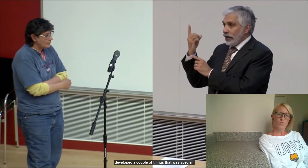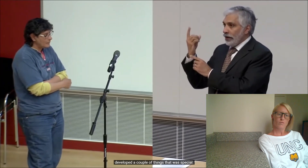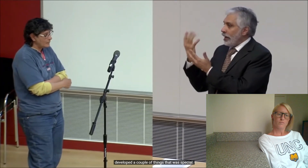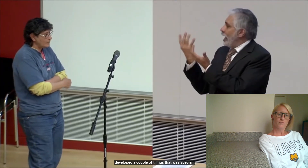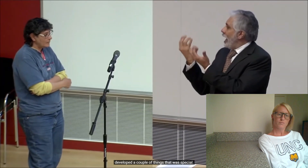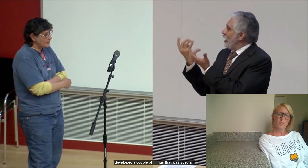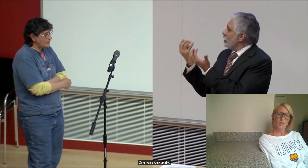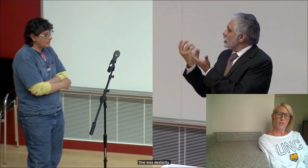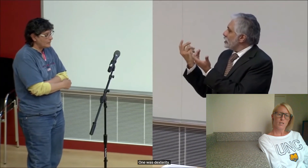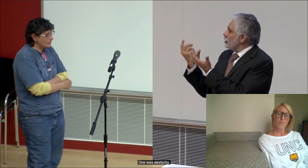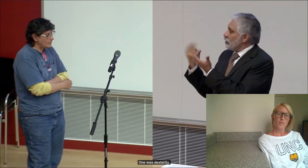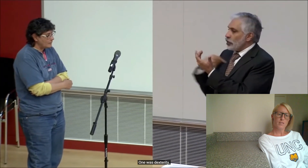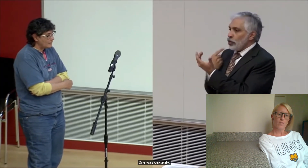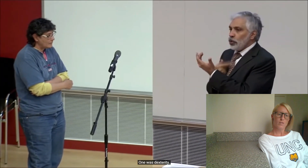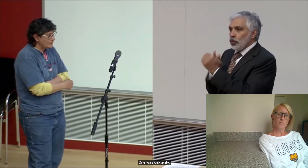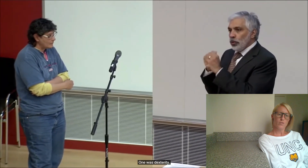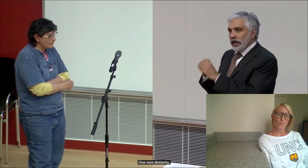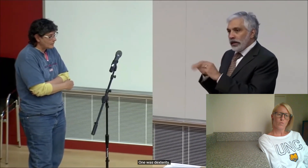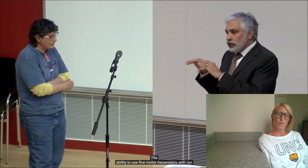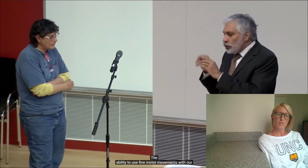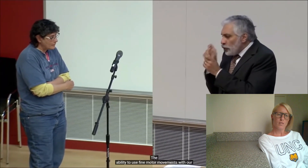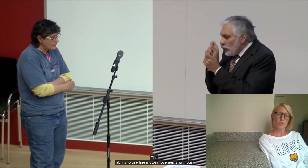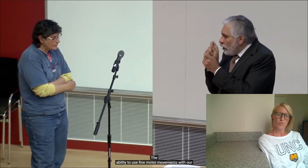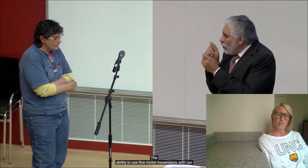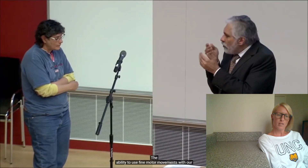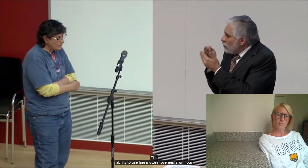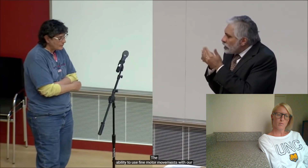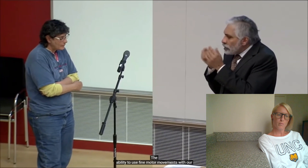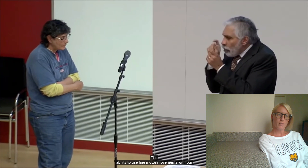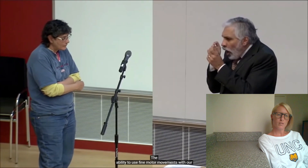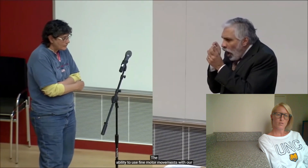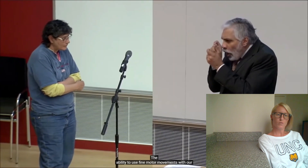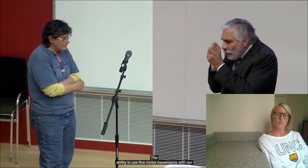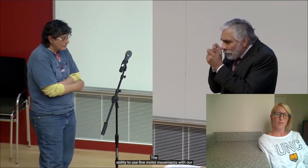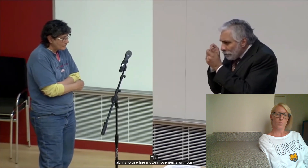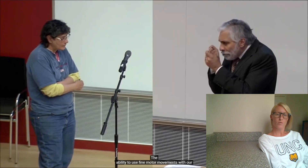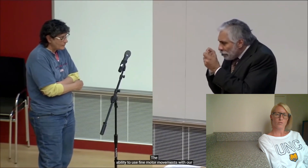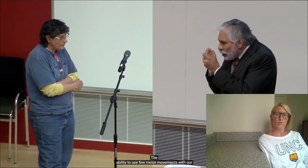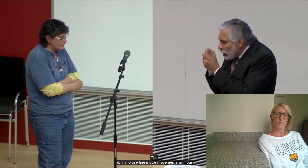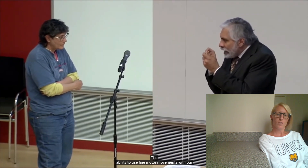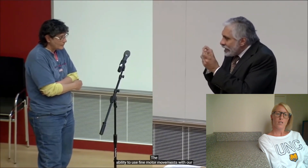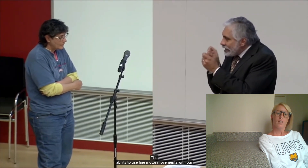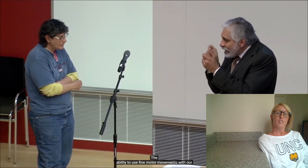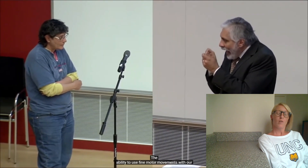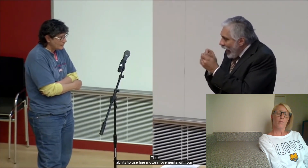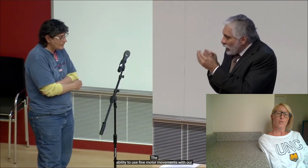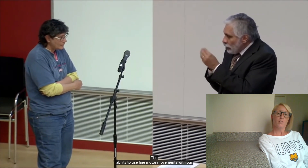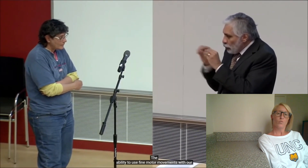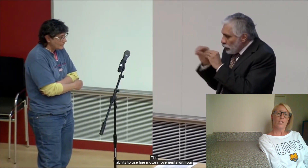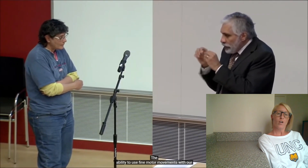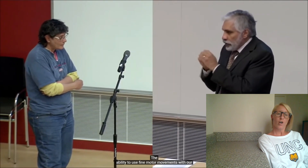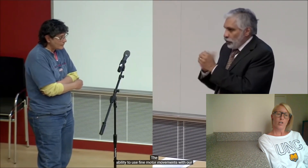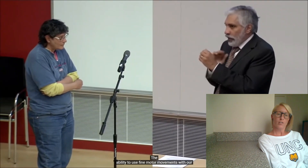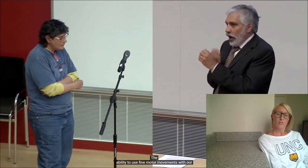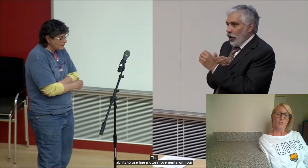that were special. One was dexterity, One was dexterity. the ability to use fine motor movements